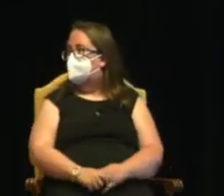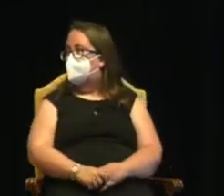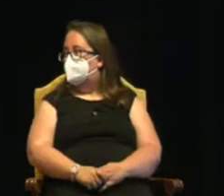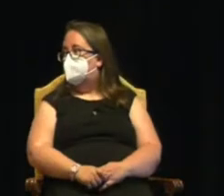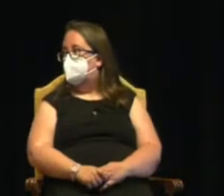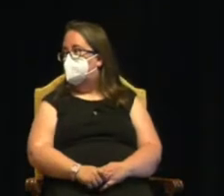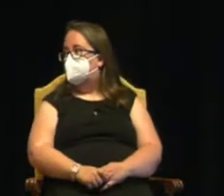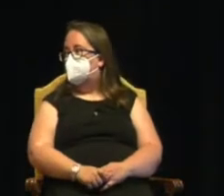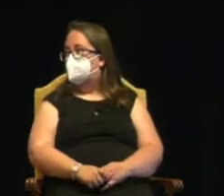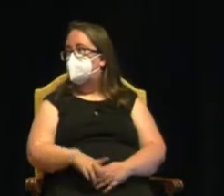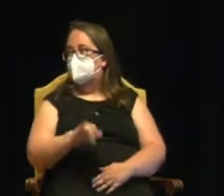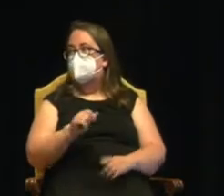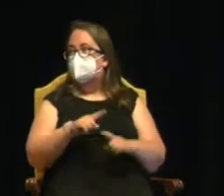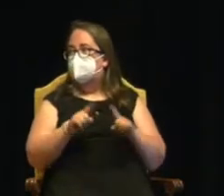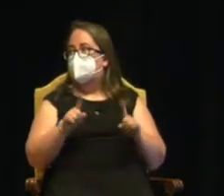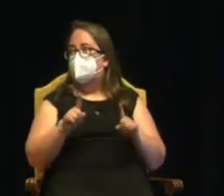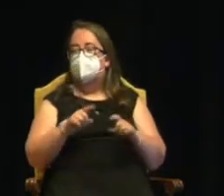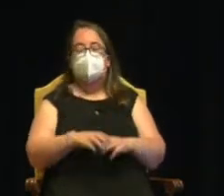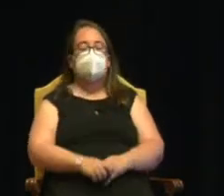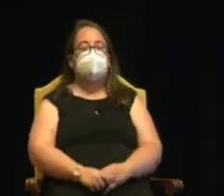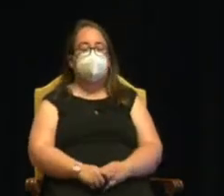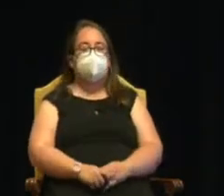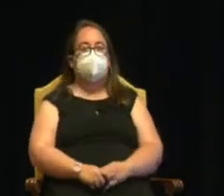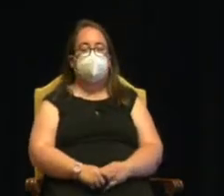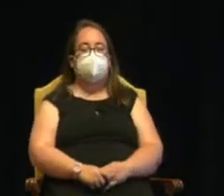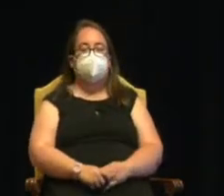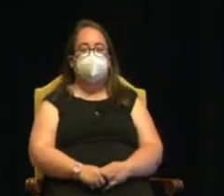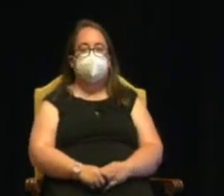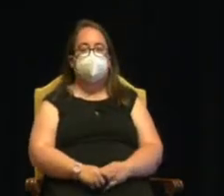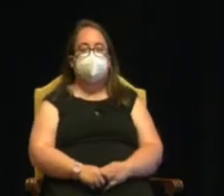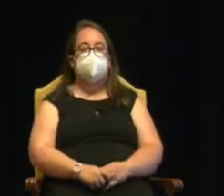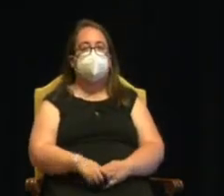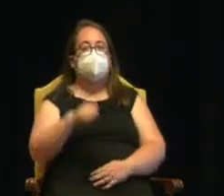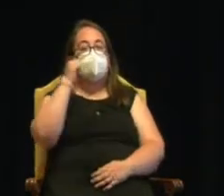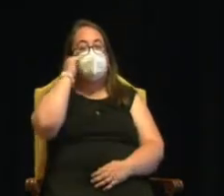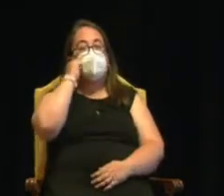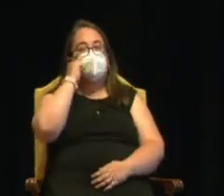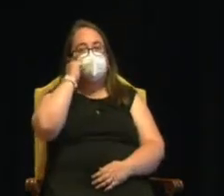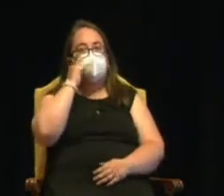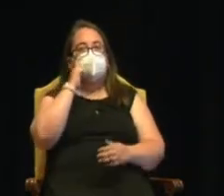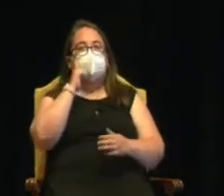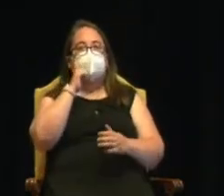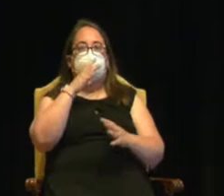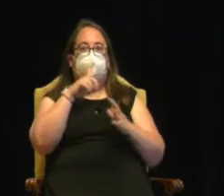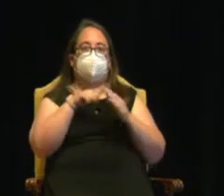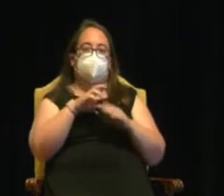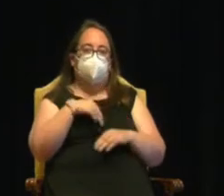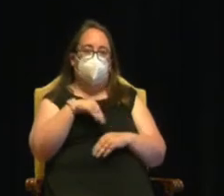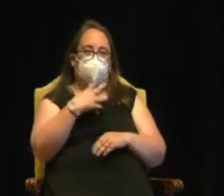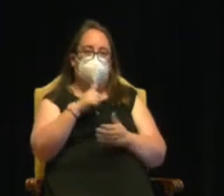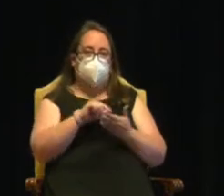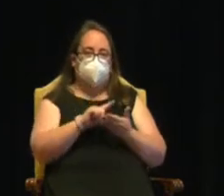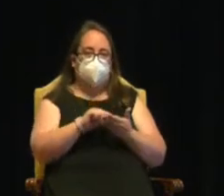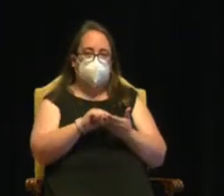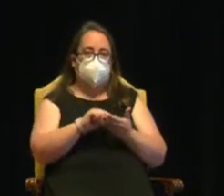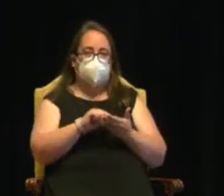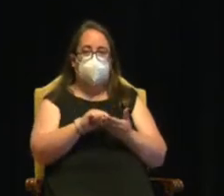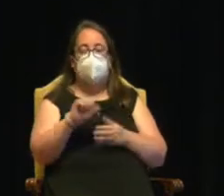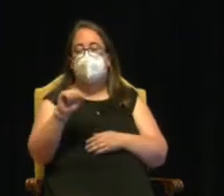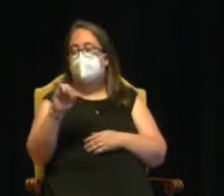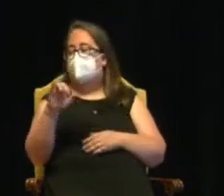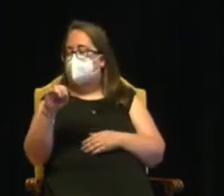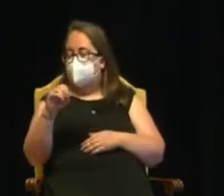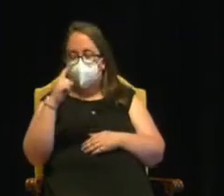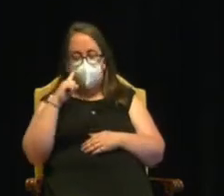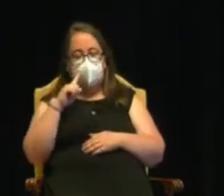that's the distinction I'm making. It is in talking about the daily newspapers, I'm talking about the white newspapers. Okay. The Afro absolutely